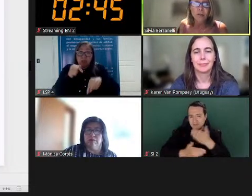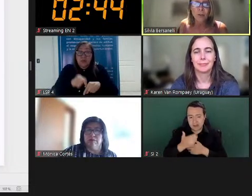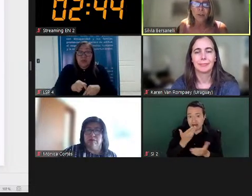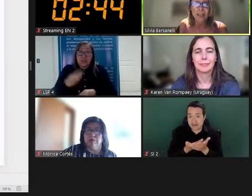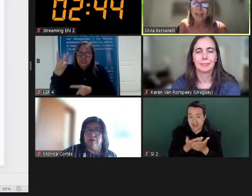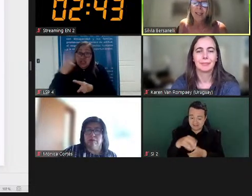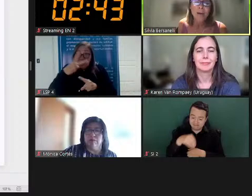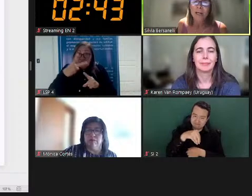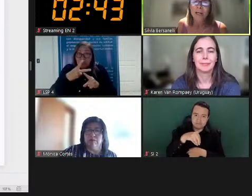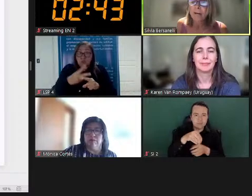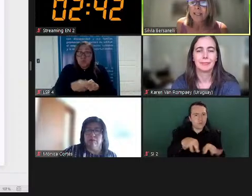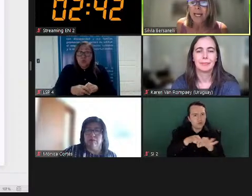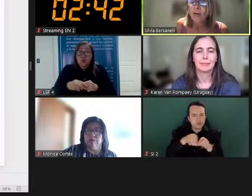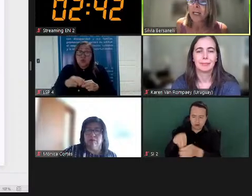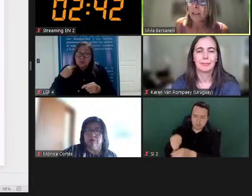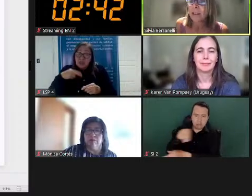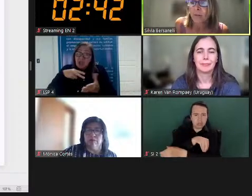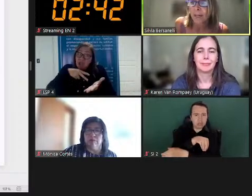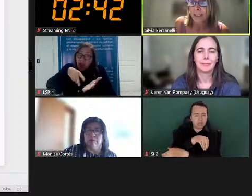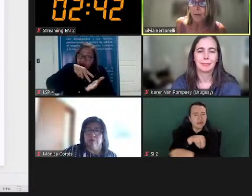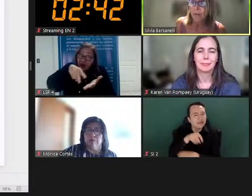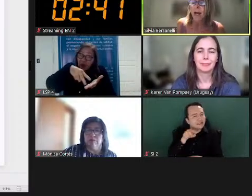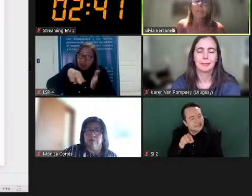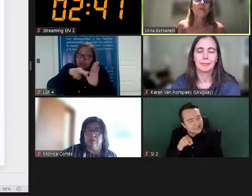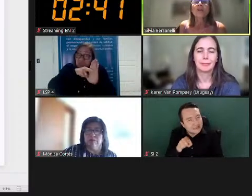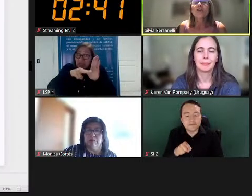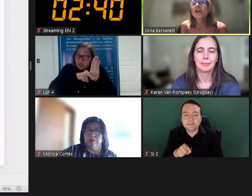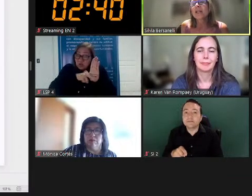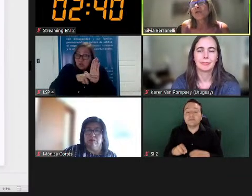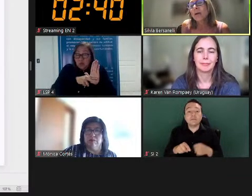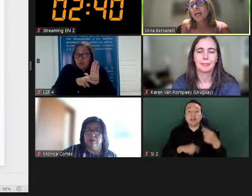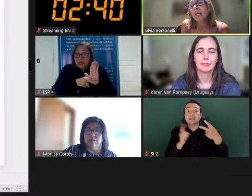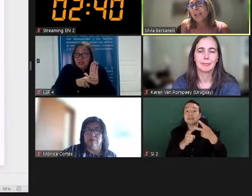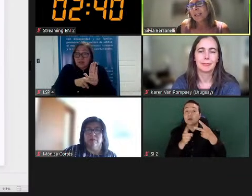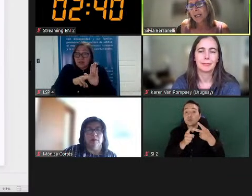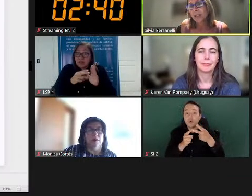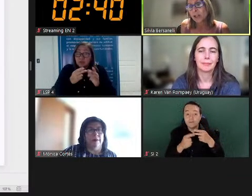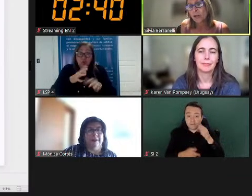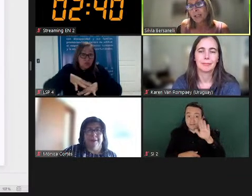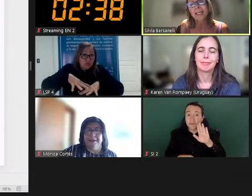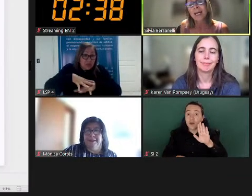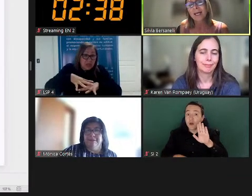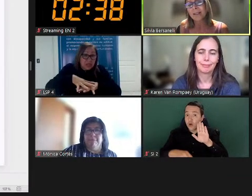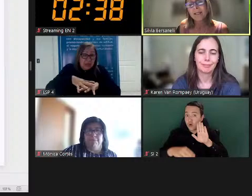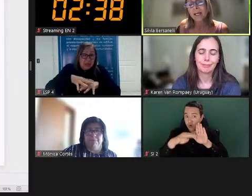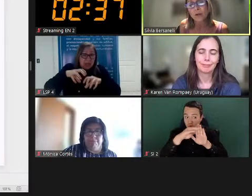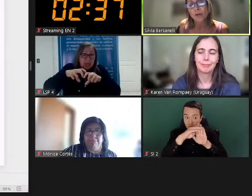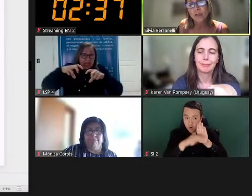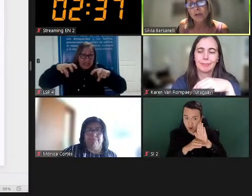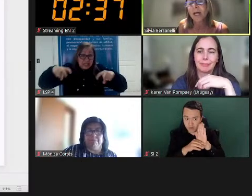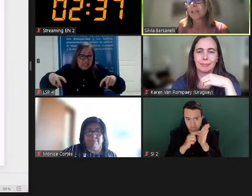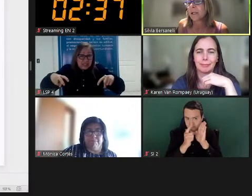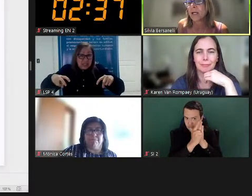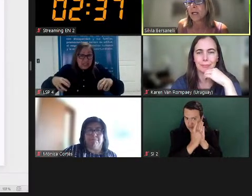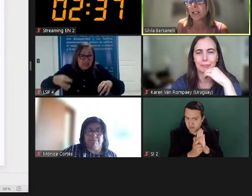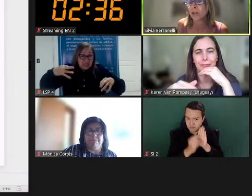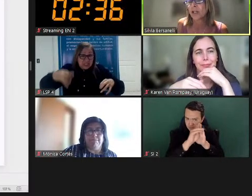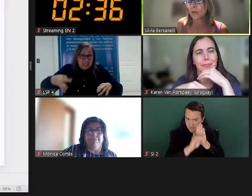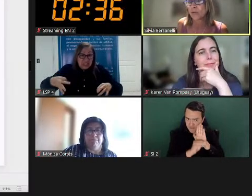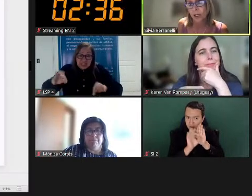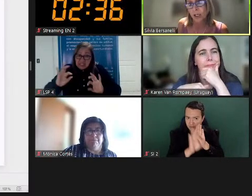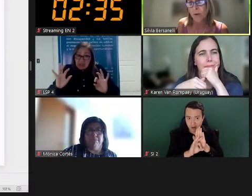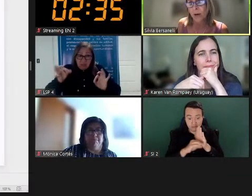disabilities and this is important data second as we progress in the regulations this is the